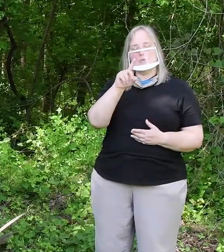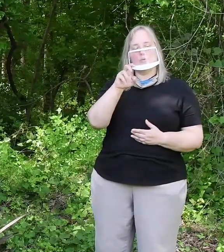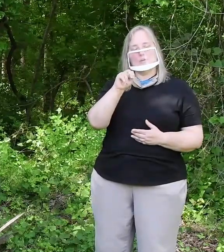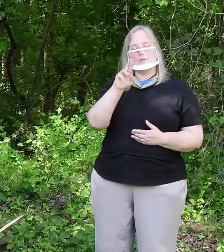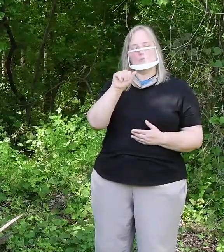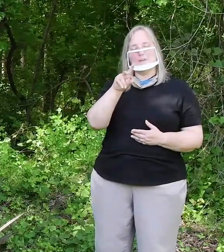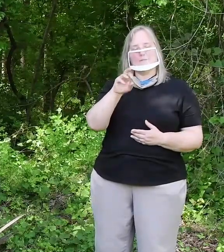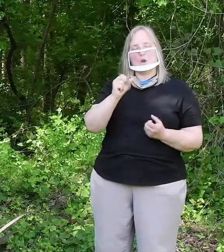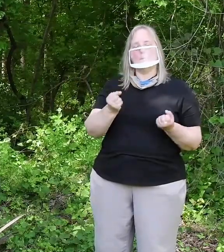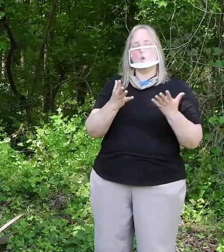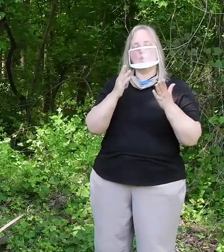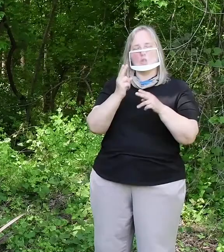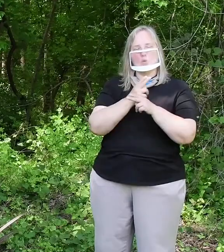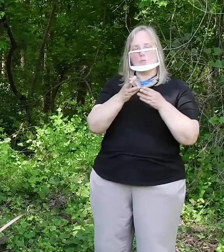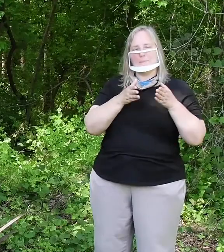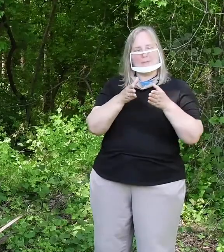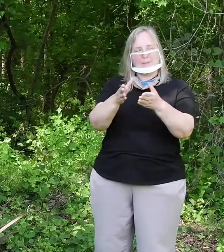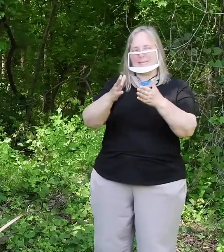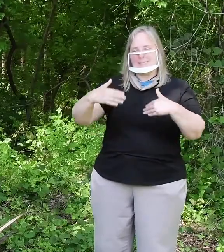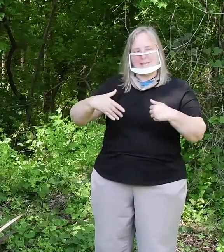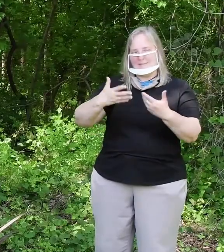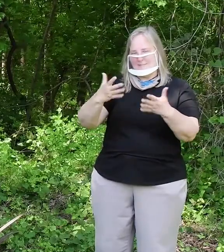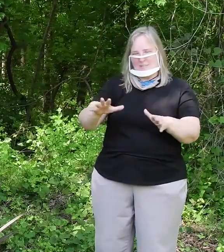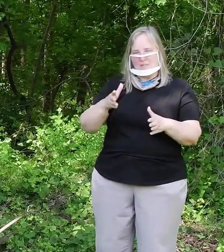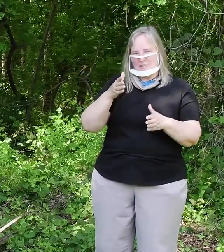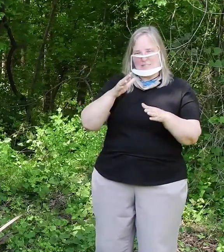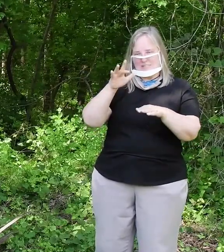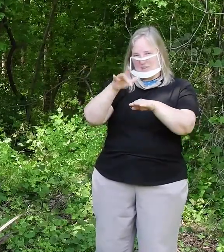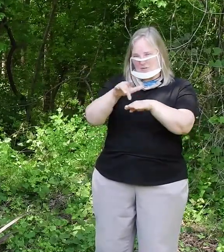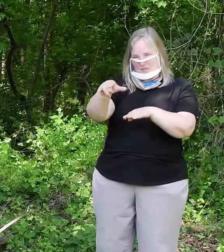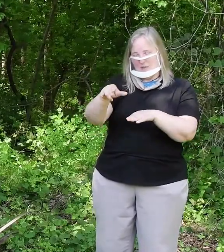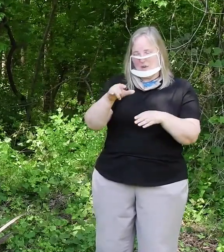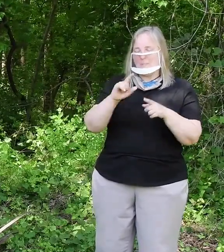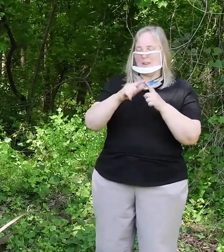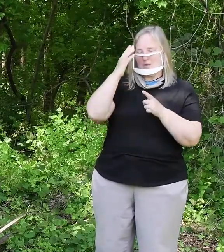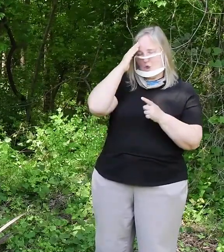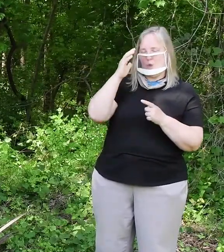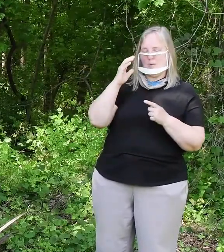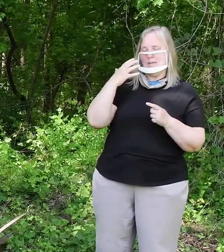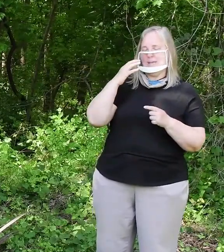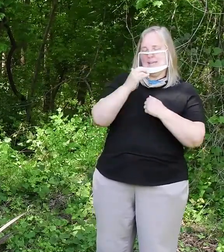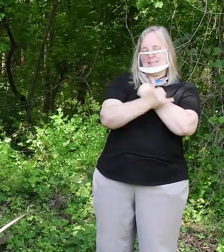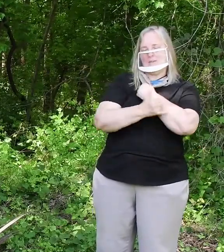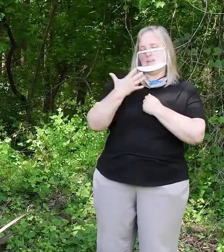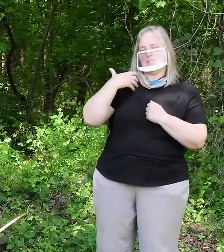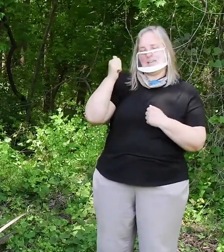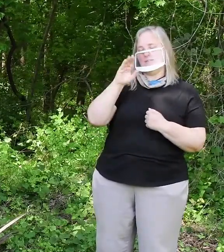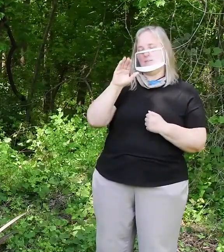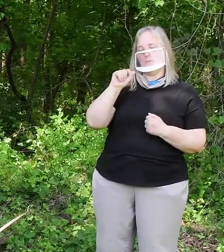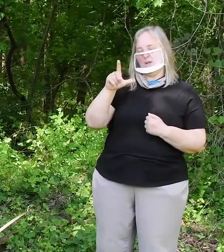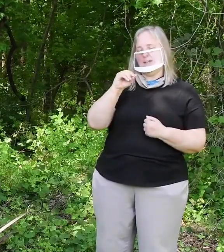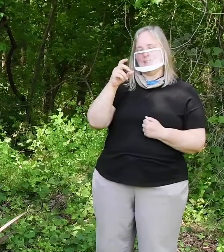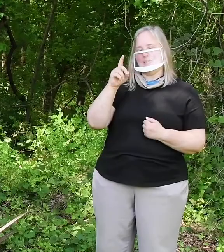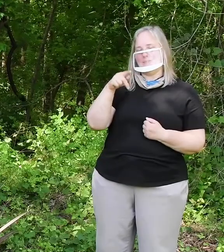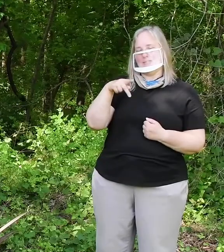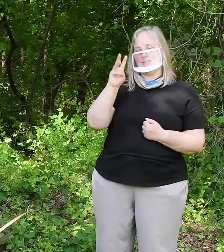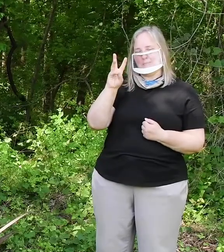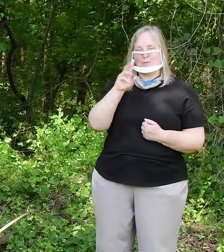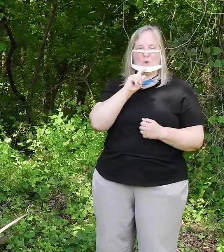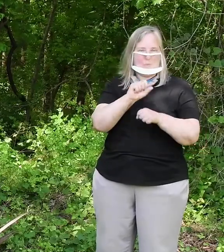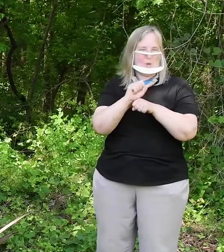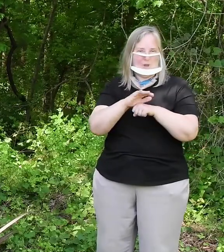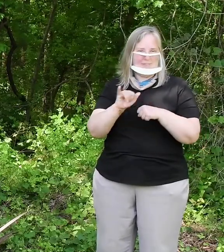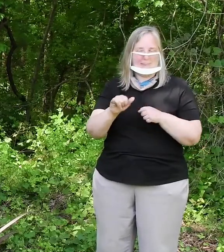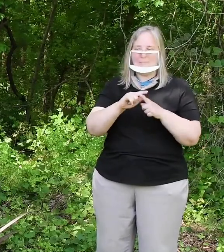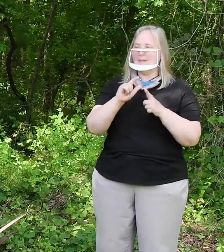isn't quite there yet, but I know County Executive Ball and his team at DPW are working on it. It's truly a